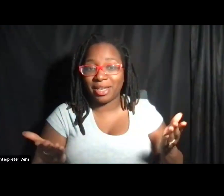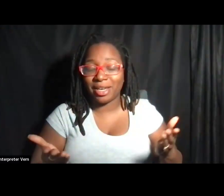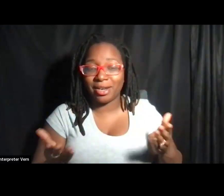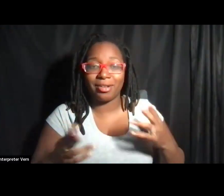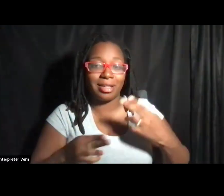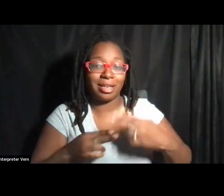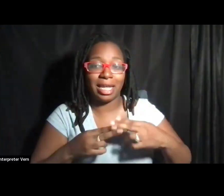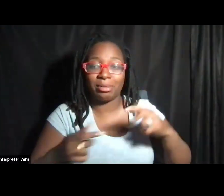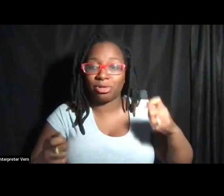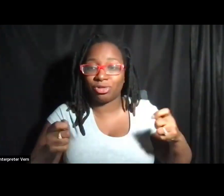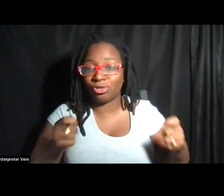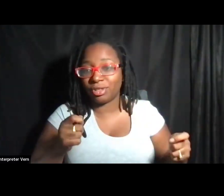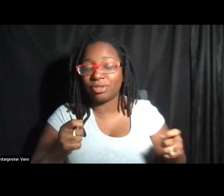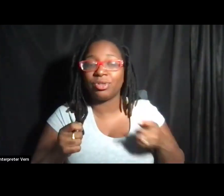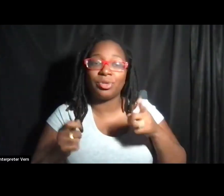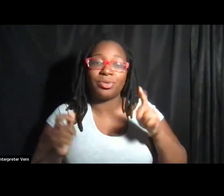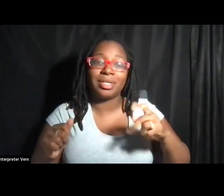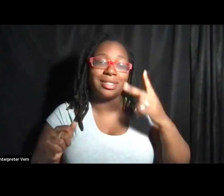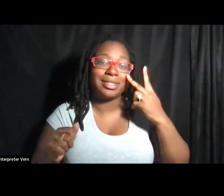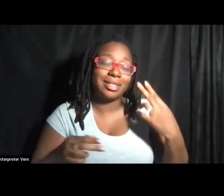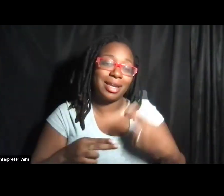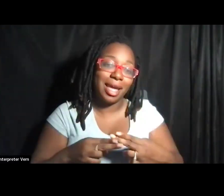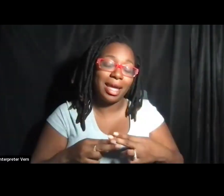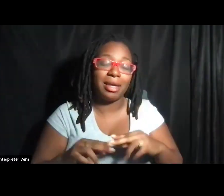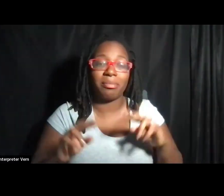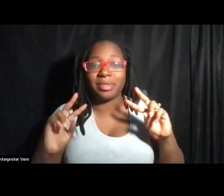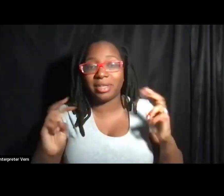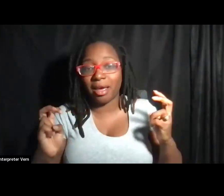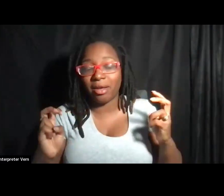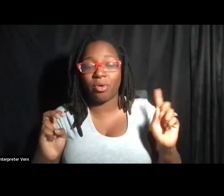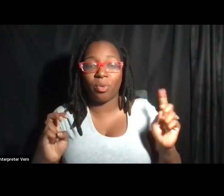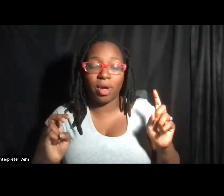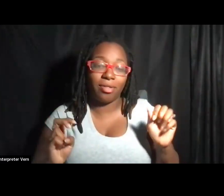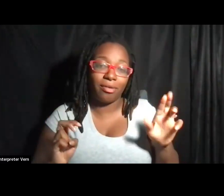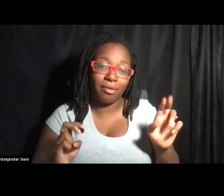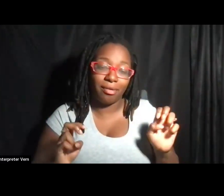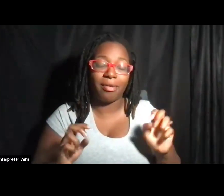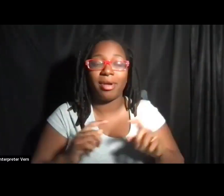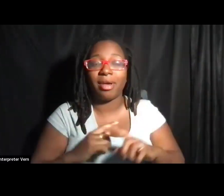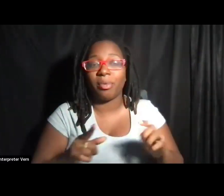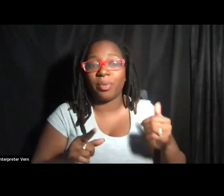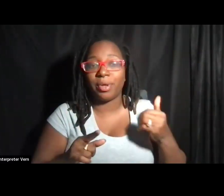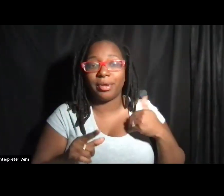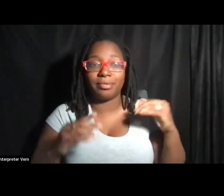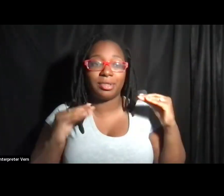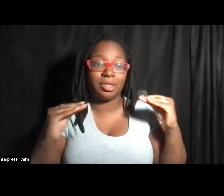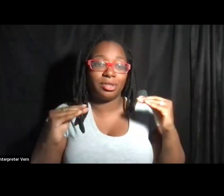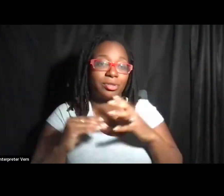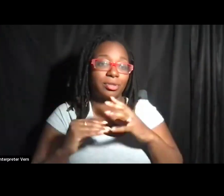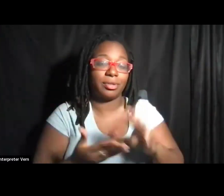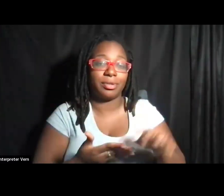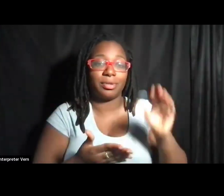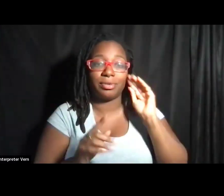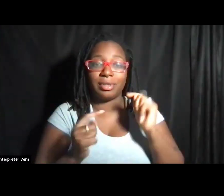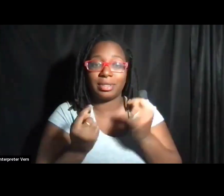renamed themselves. So you can see their name and their title of where they are, but we're joined by the teaching and learning team. We're